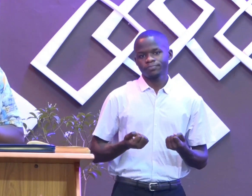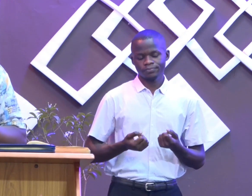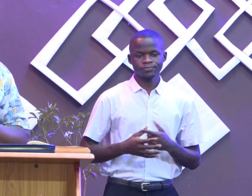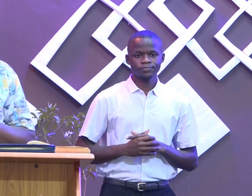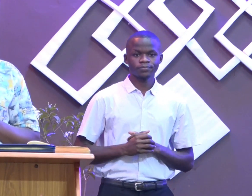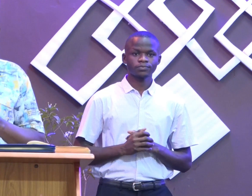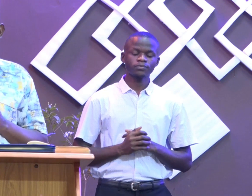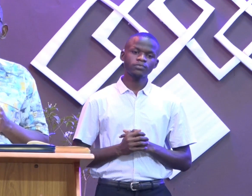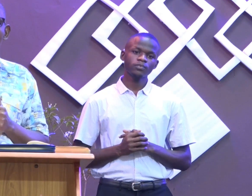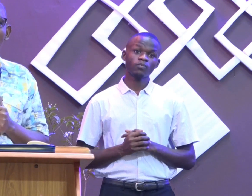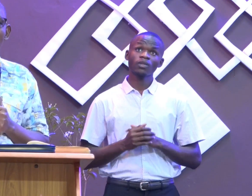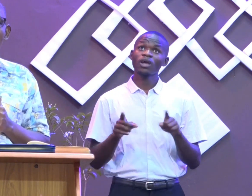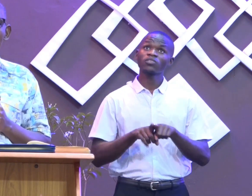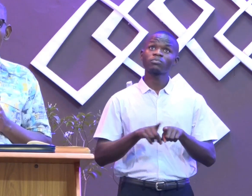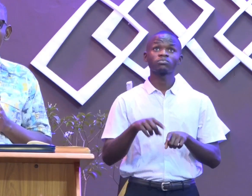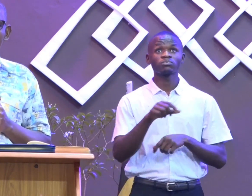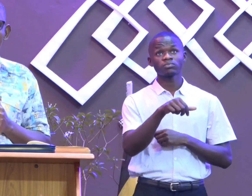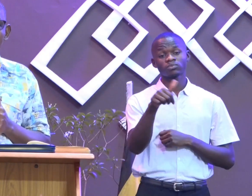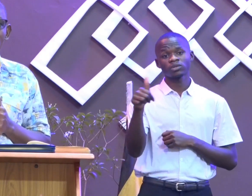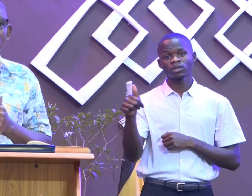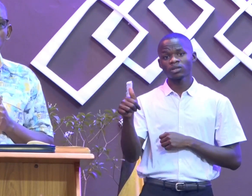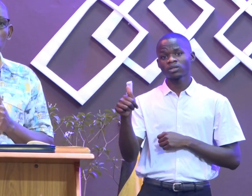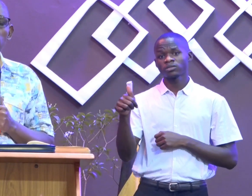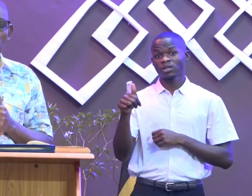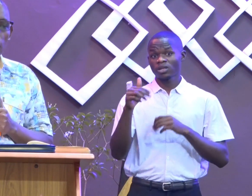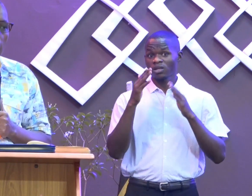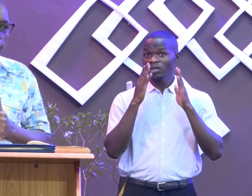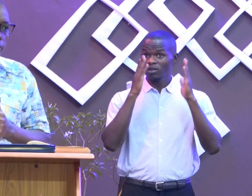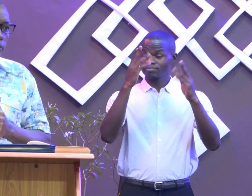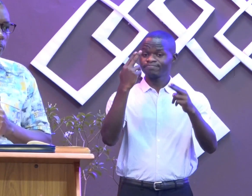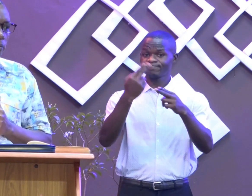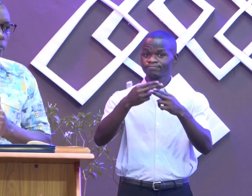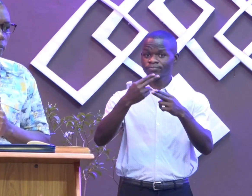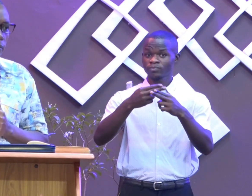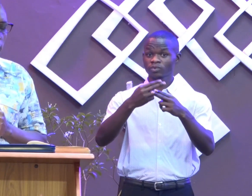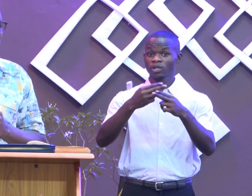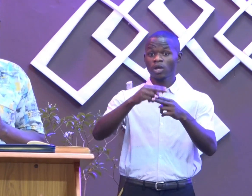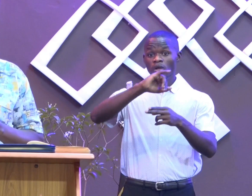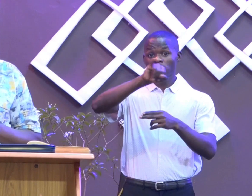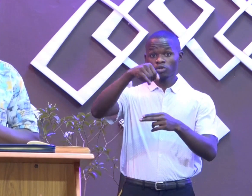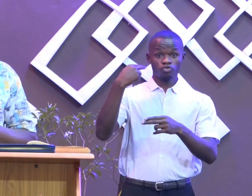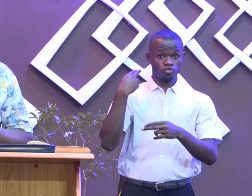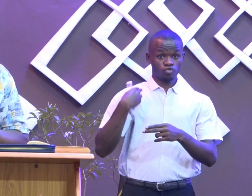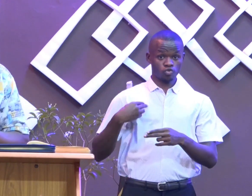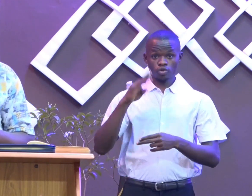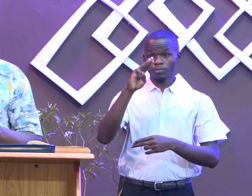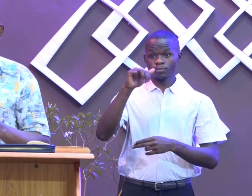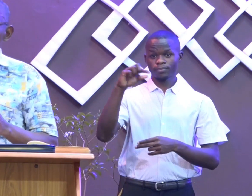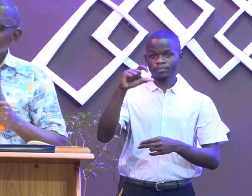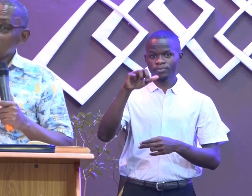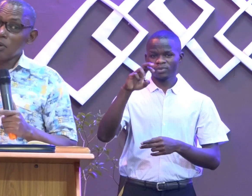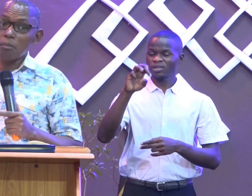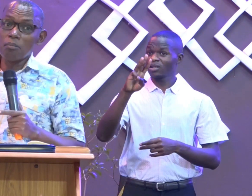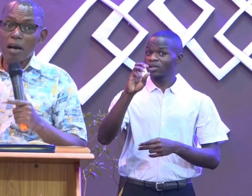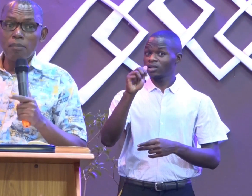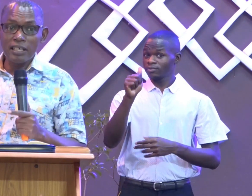physical life, but it was hard. Omulala ye muganda wange Reverend John Mugerwa. Another was Reverend John Mugerwa. Katonda wo